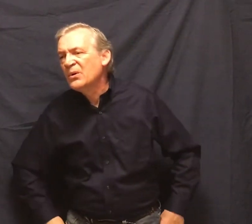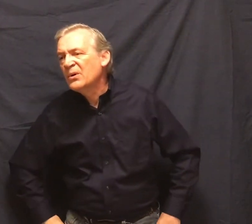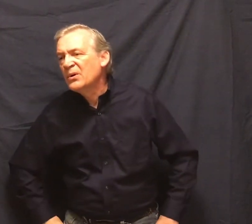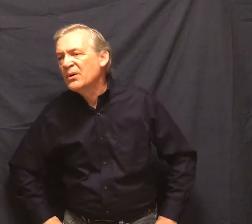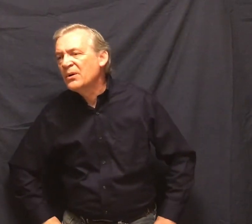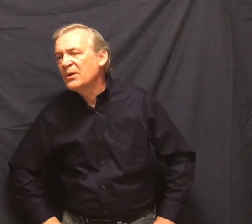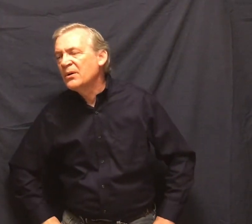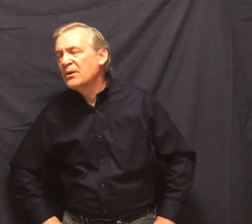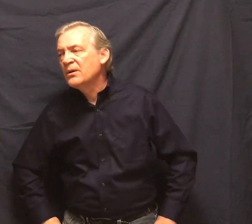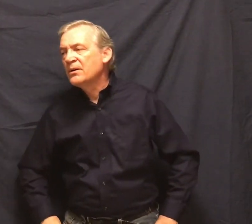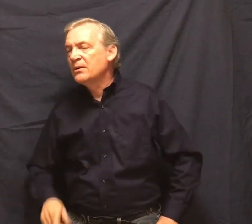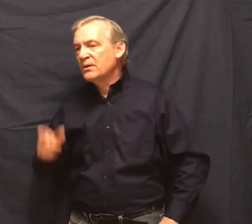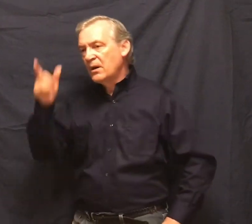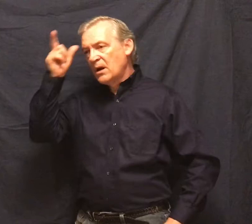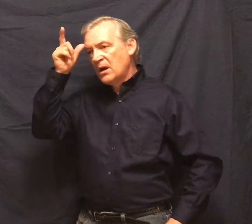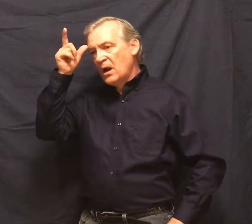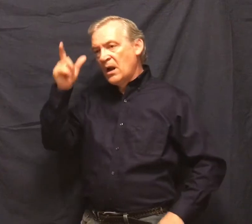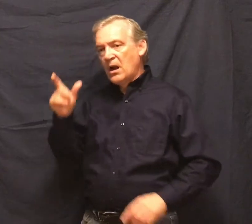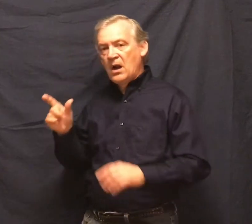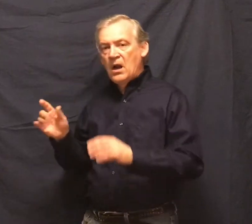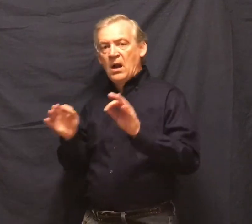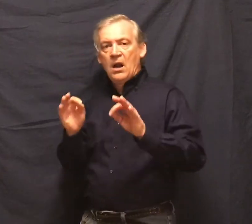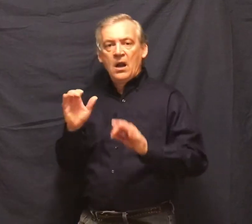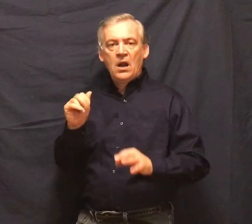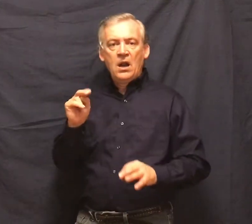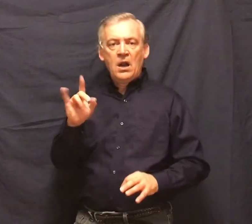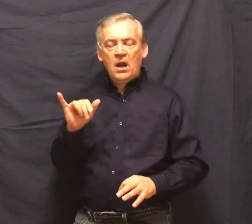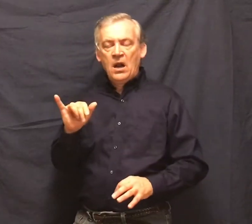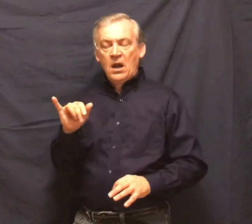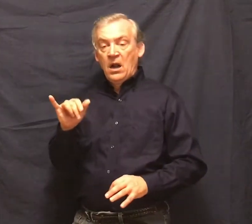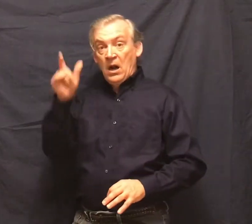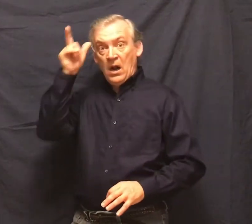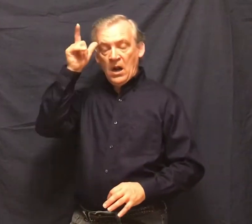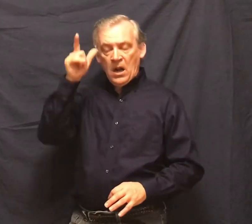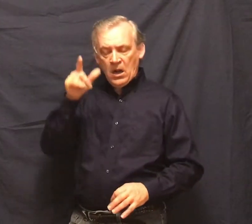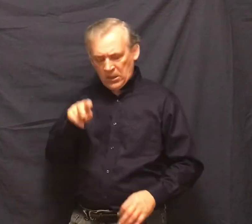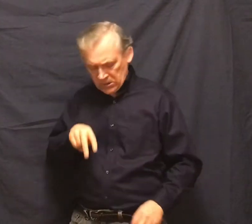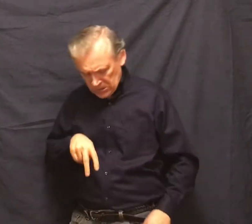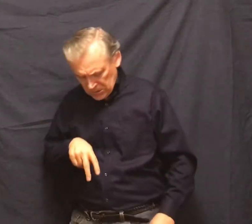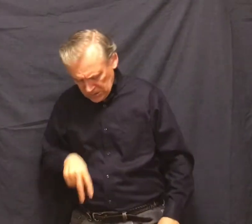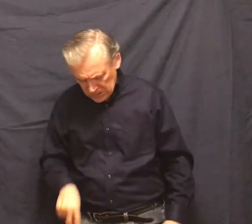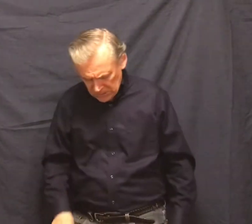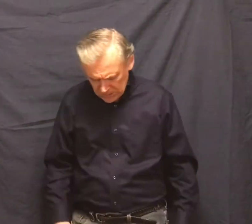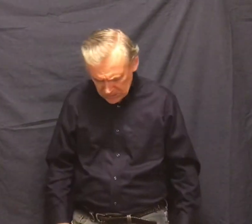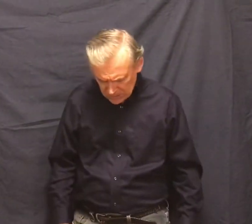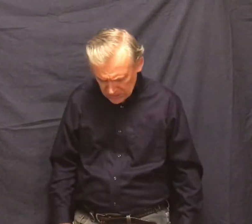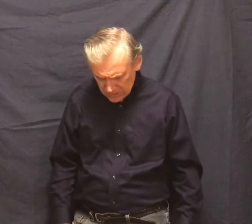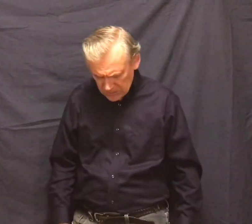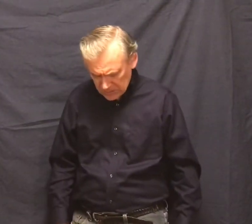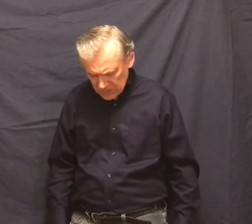Lenny looked to Candy for help, and then he looked at his lap again. "He got his hand caught in a machine," he